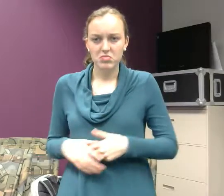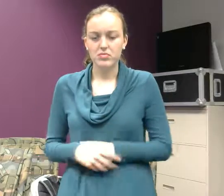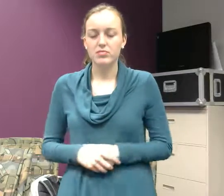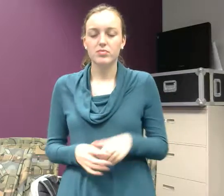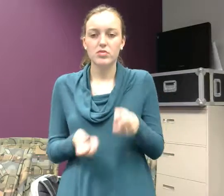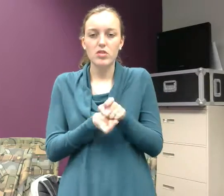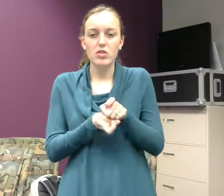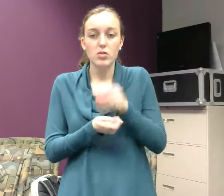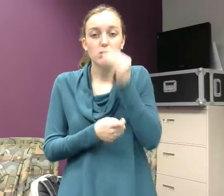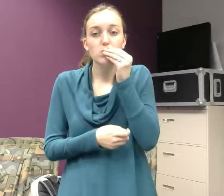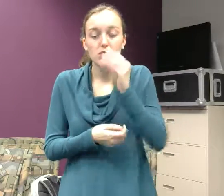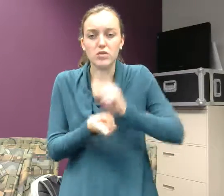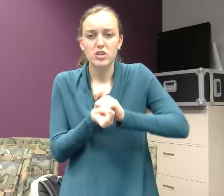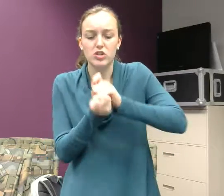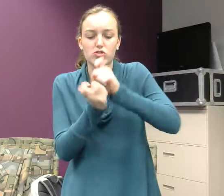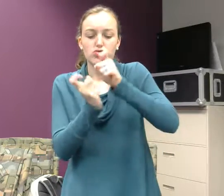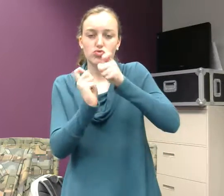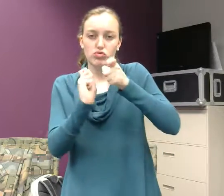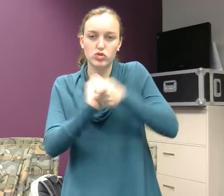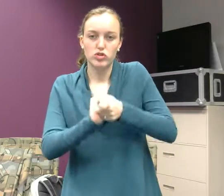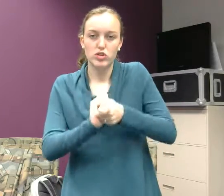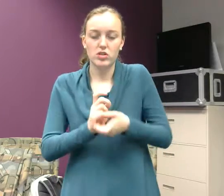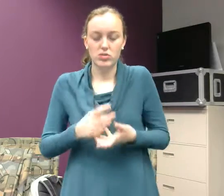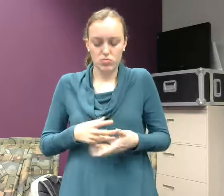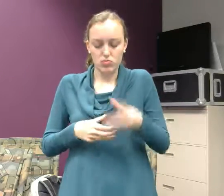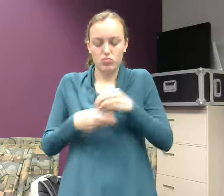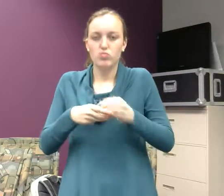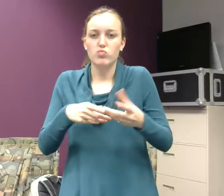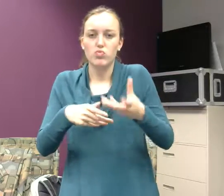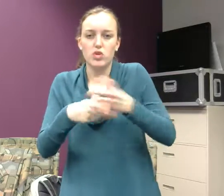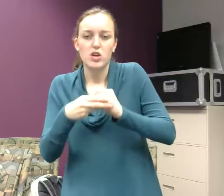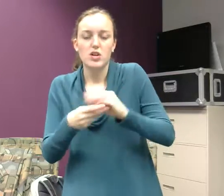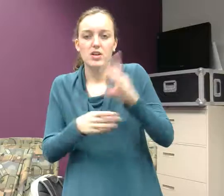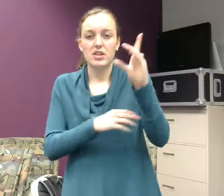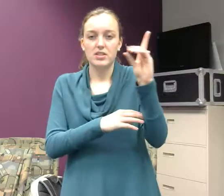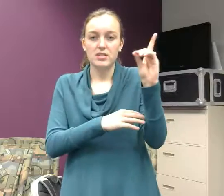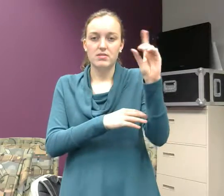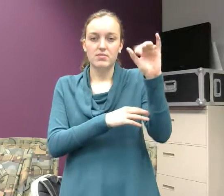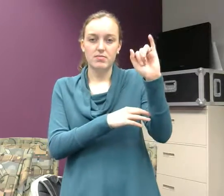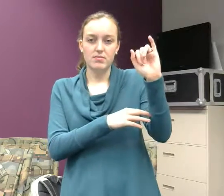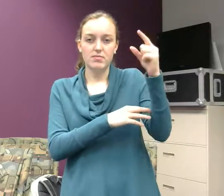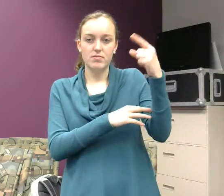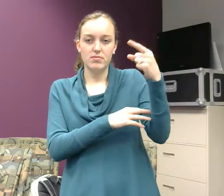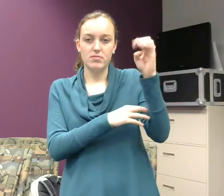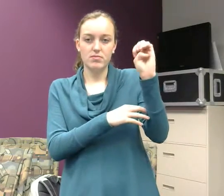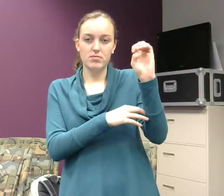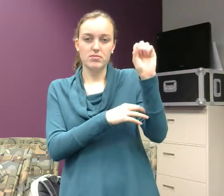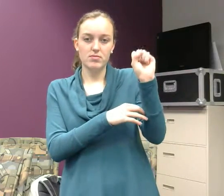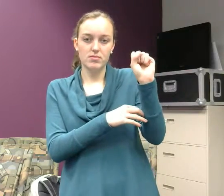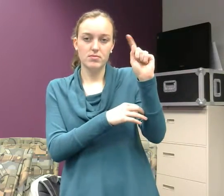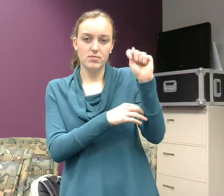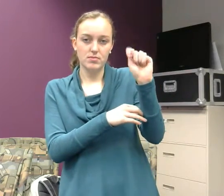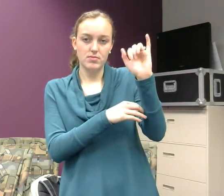changed, adding new digestive juices, and the nutrients from the food pass through the walls of the